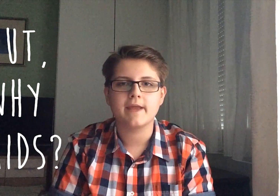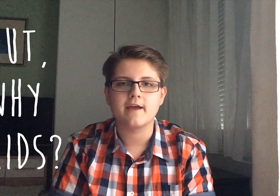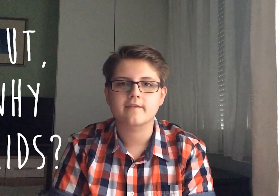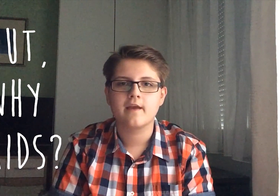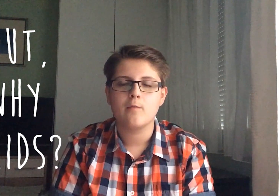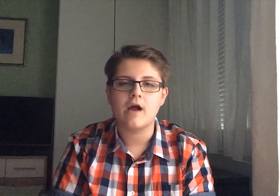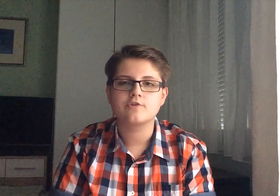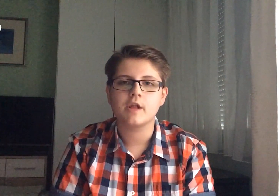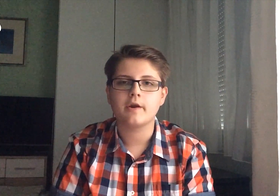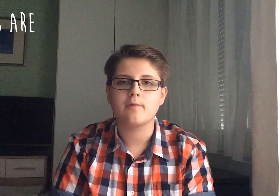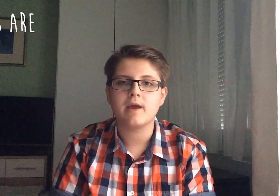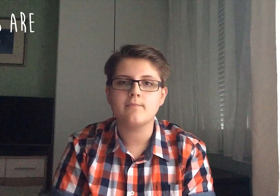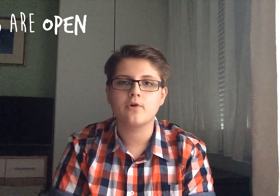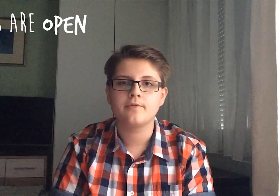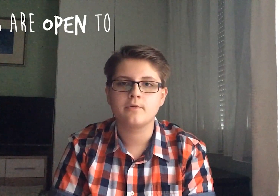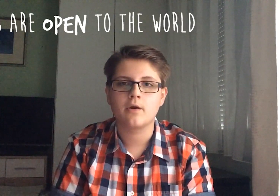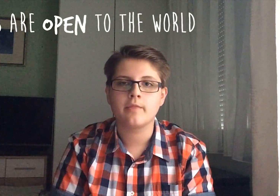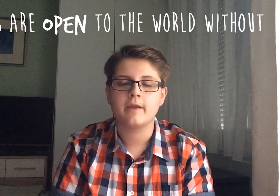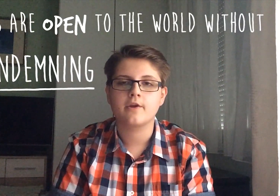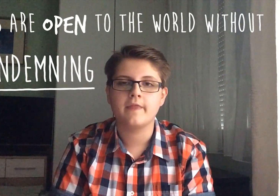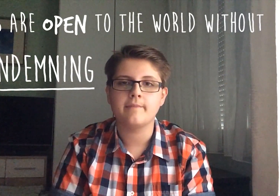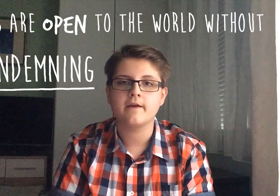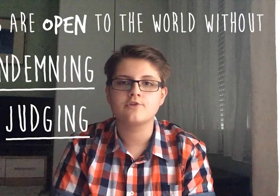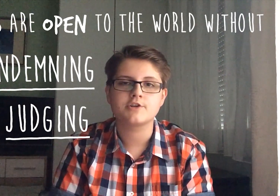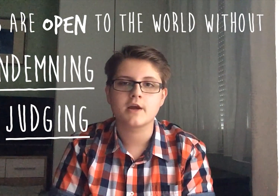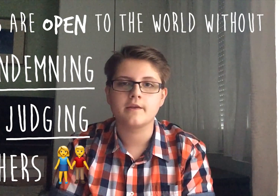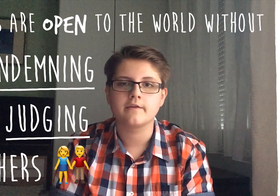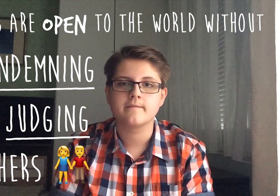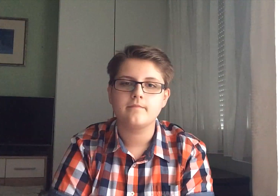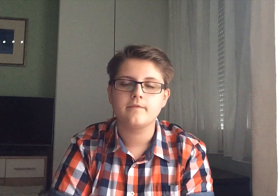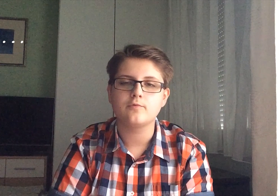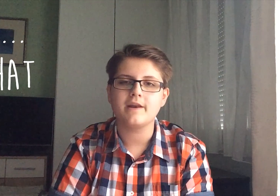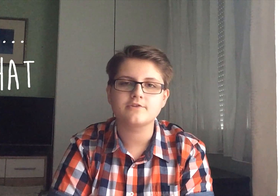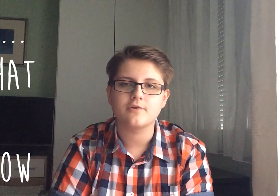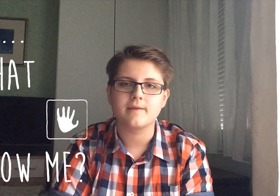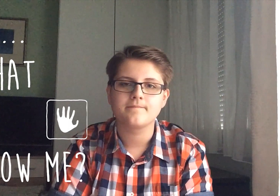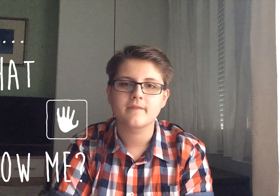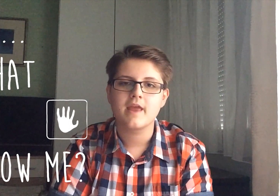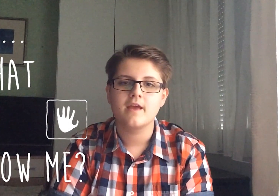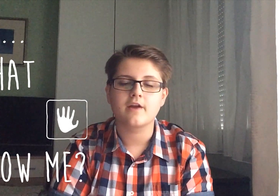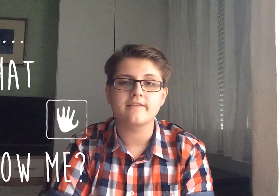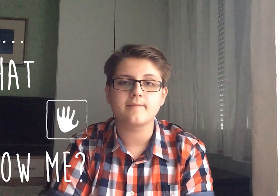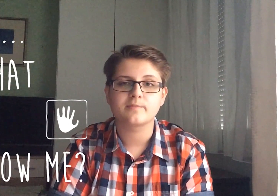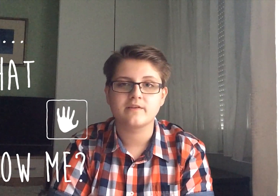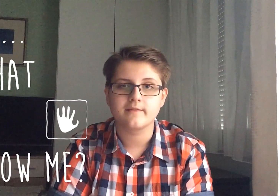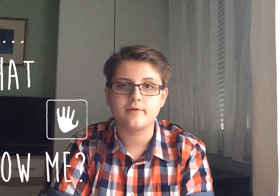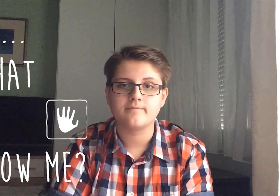you may ask? Wow, children are way more open to the world without condemning or judging others. So what is ShowMe? The concept is pretty simple.